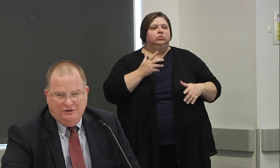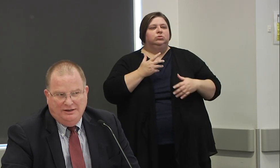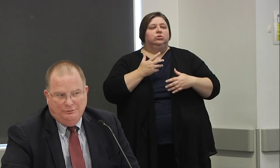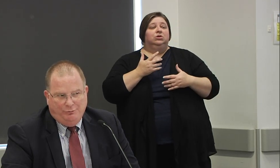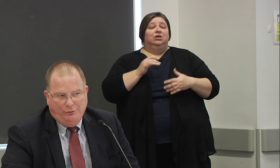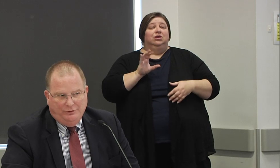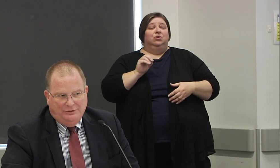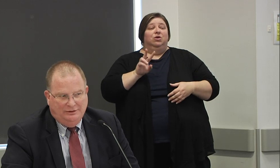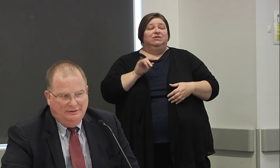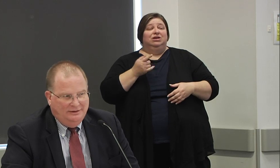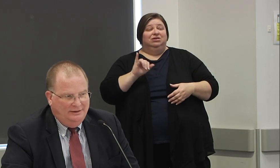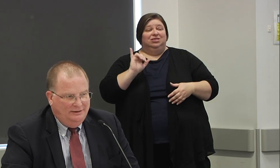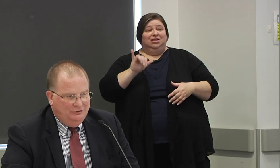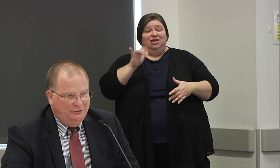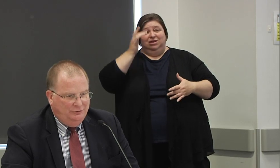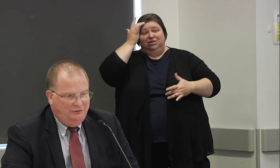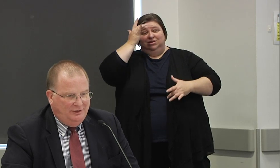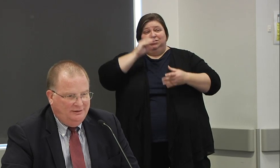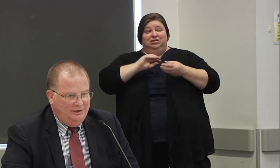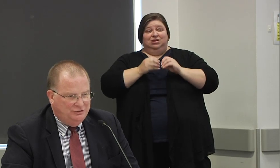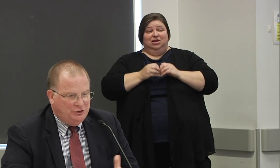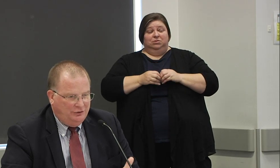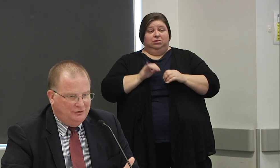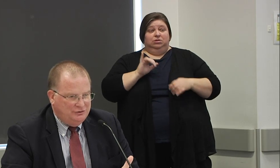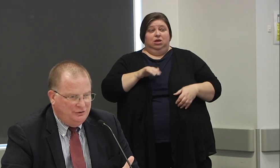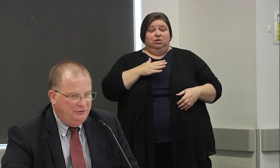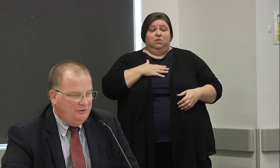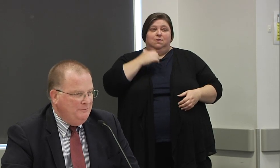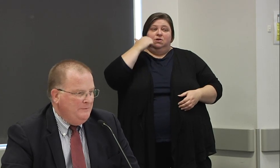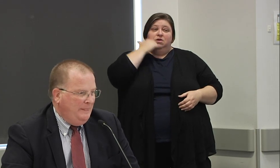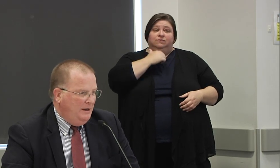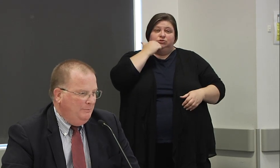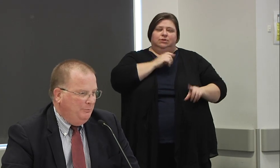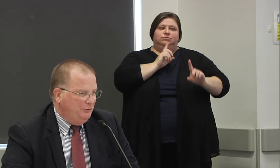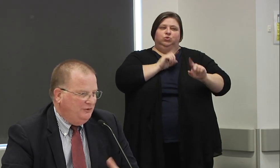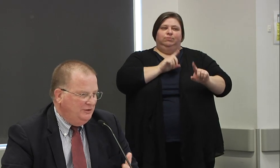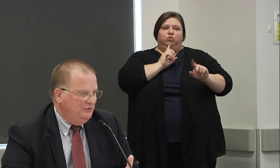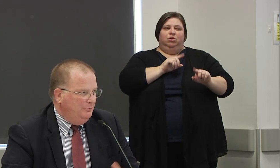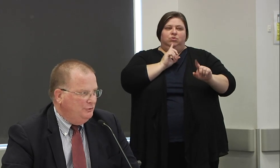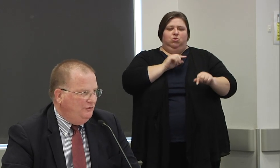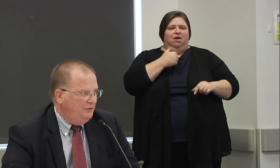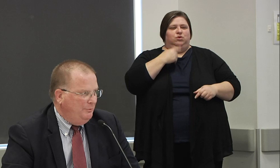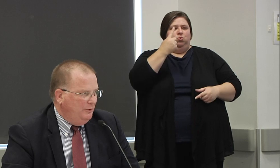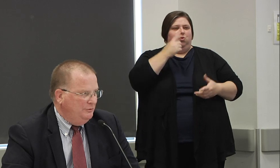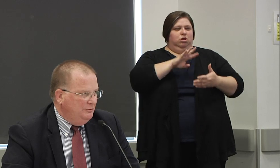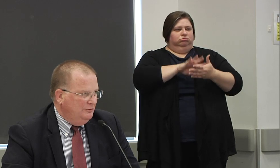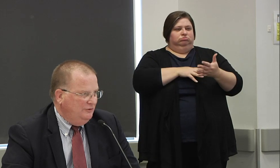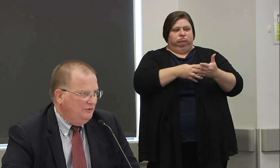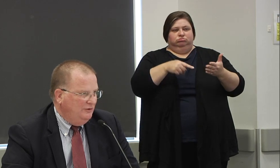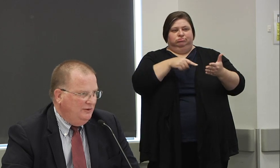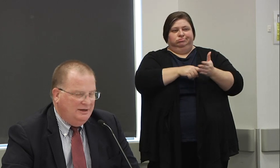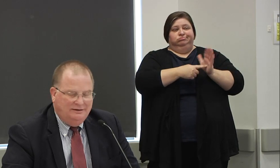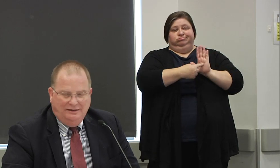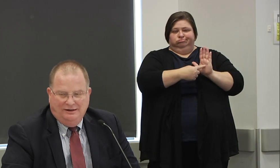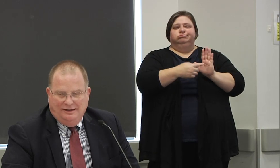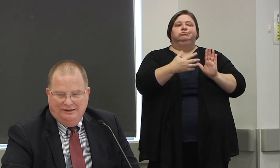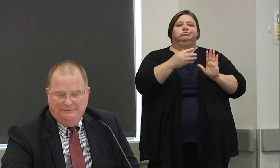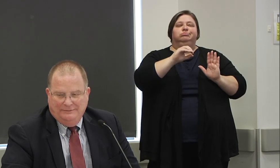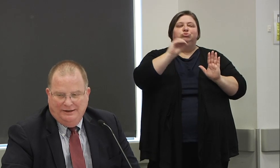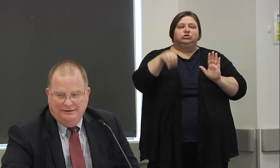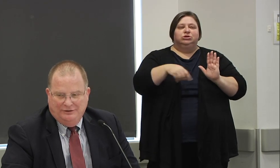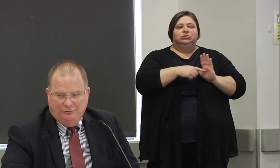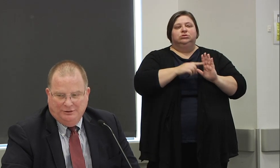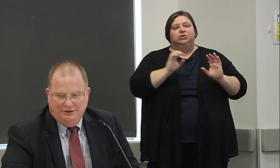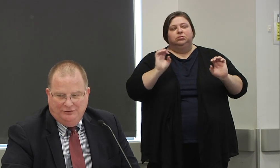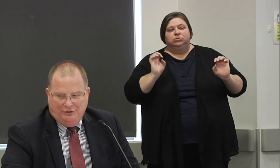daily report includes a chart that shows the percentage of emergency department utilization that